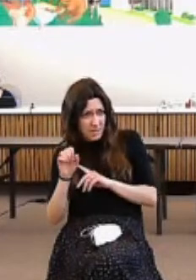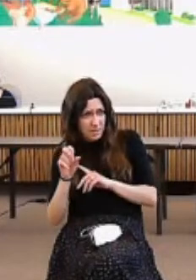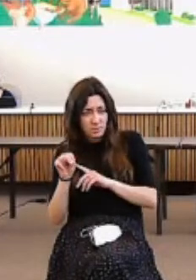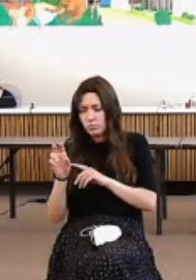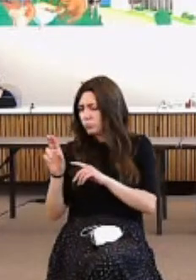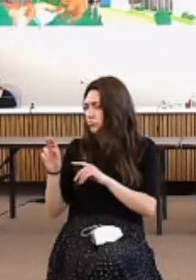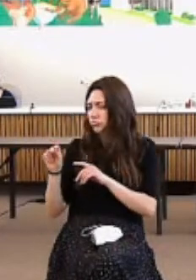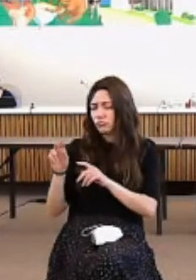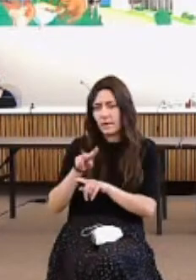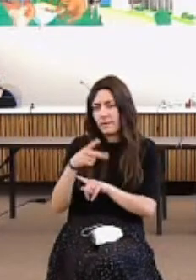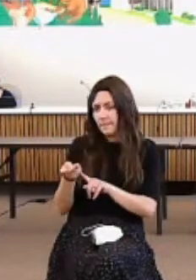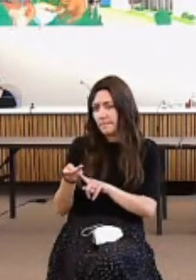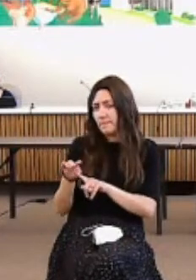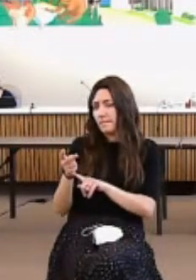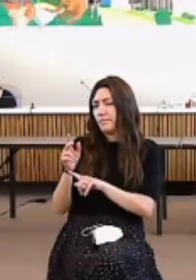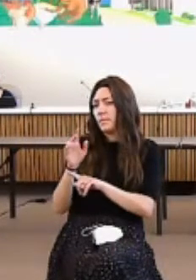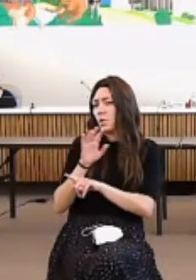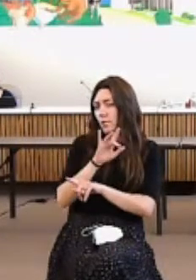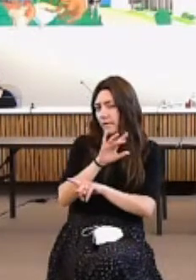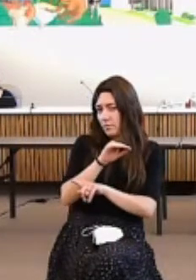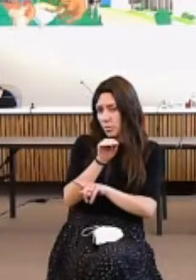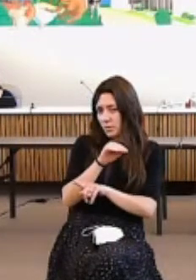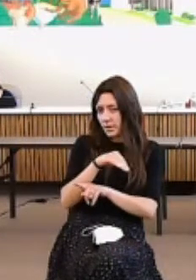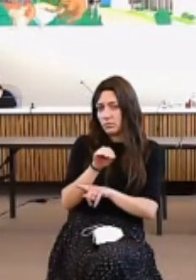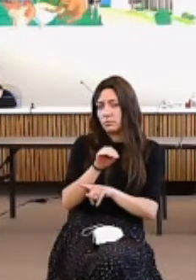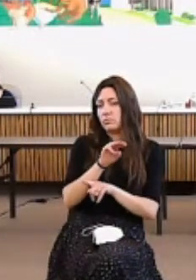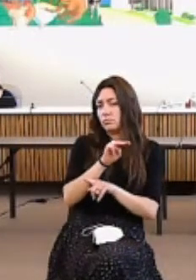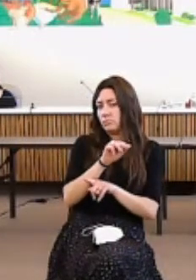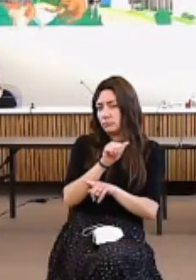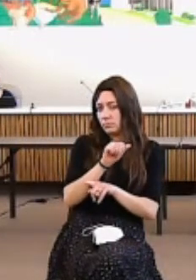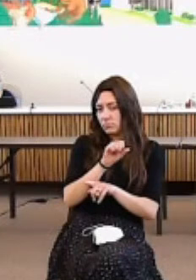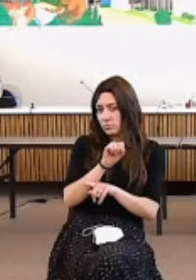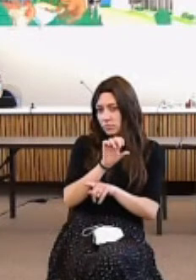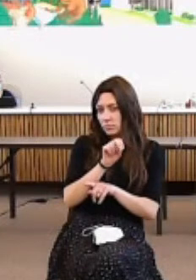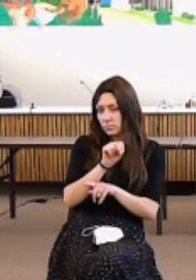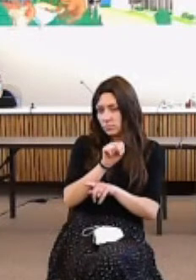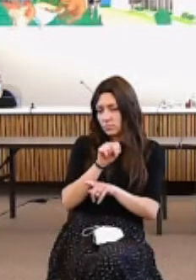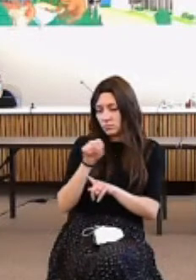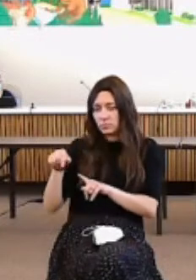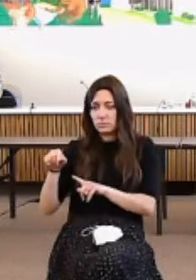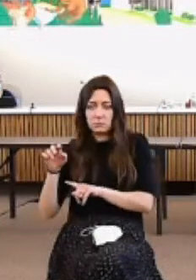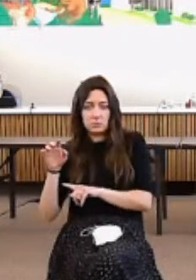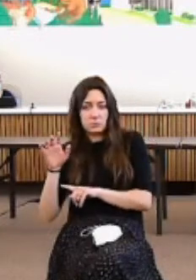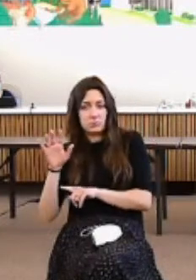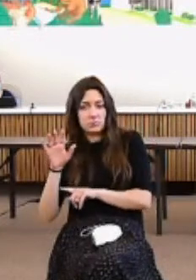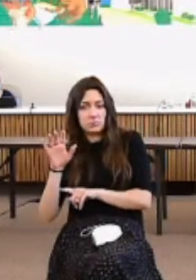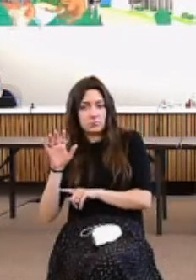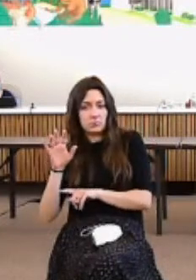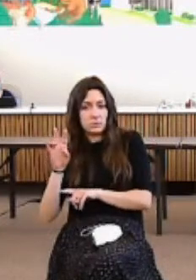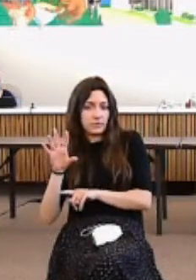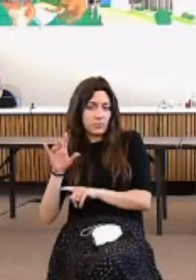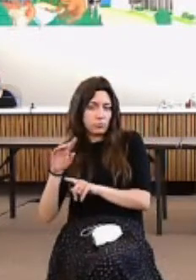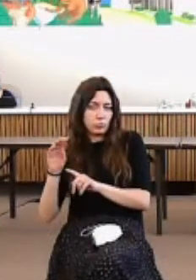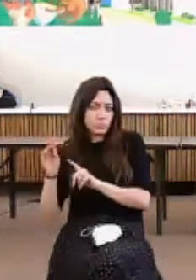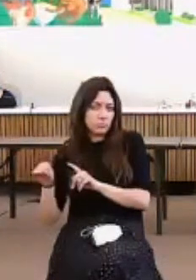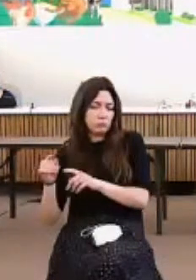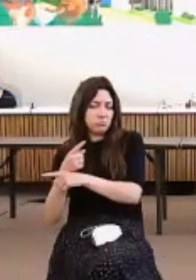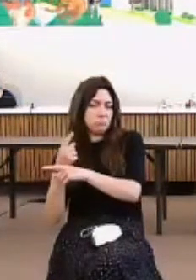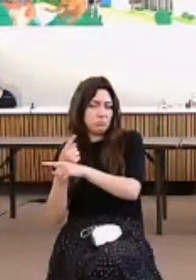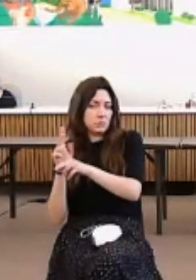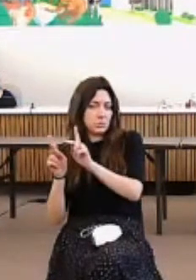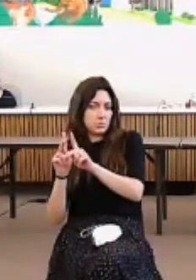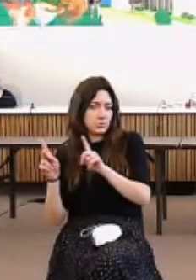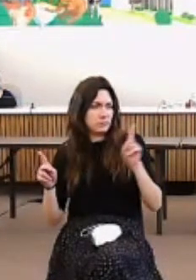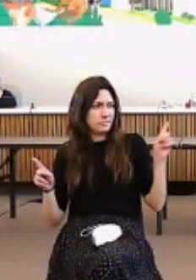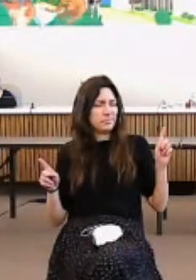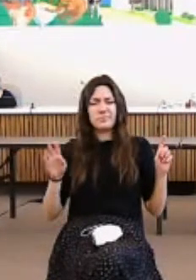Masons, 75% 25% general community. And when you say senior living, is it 55? Is that